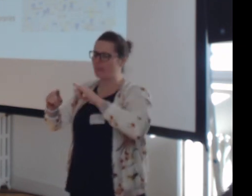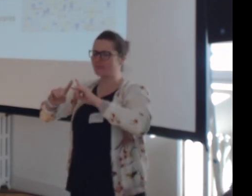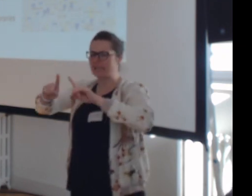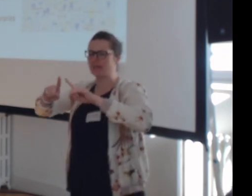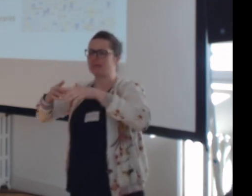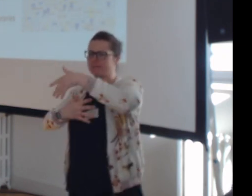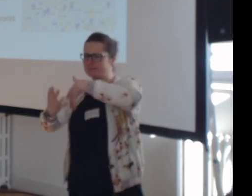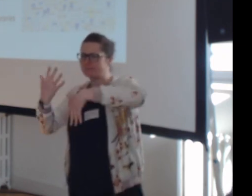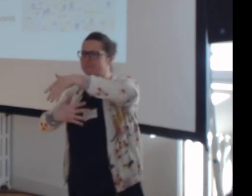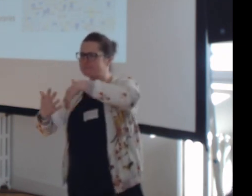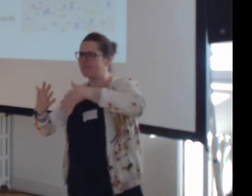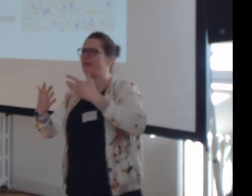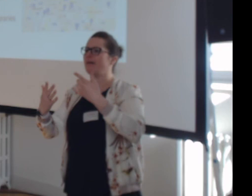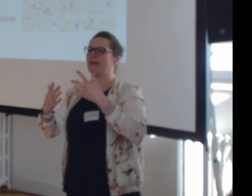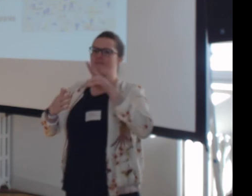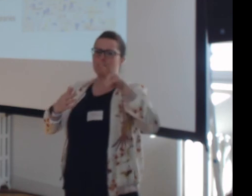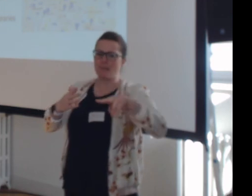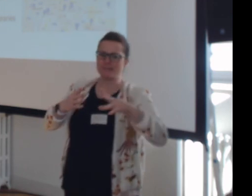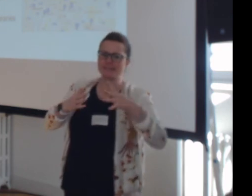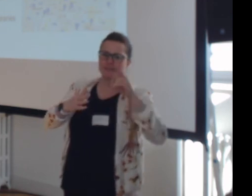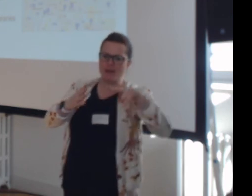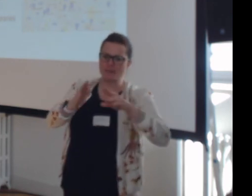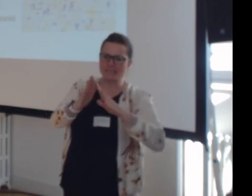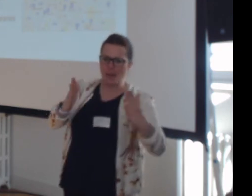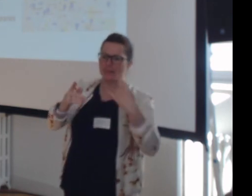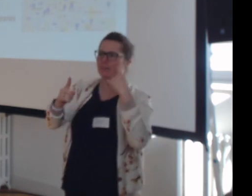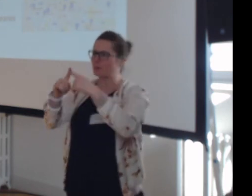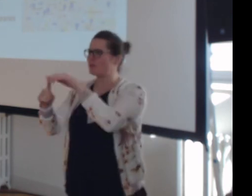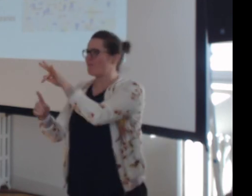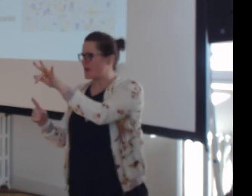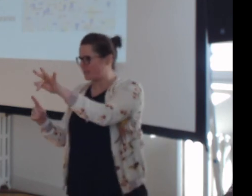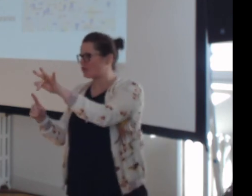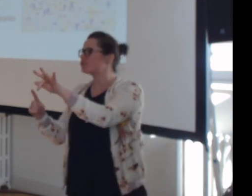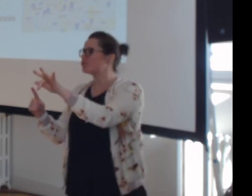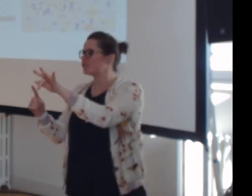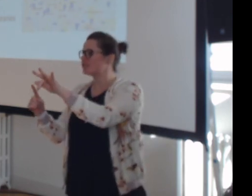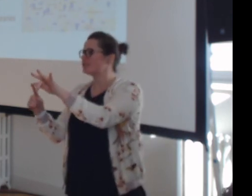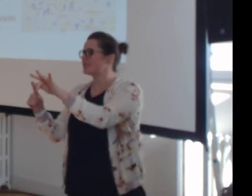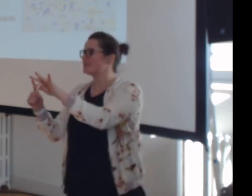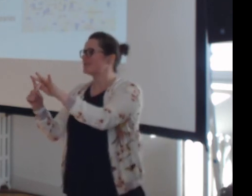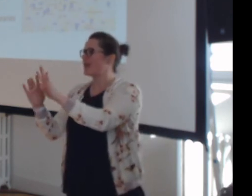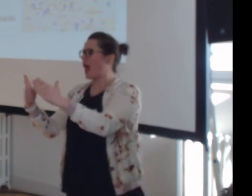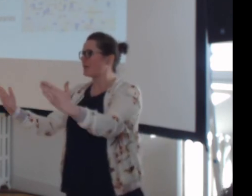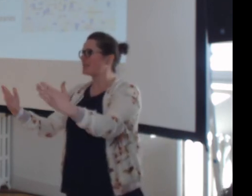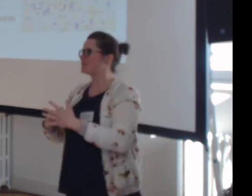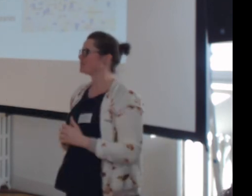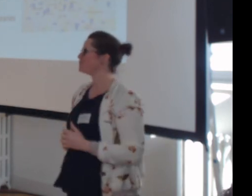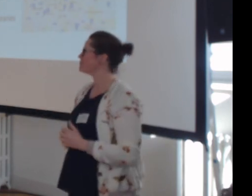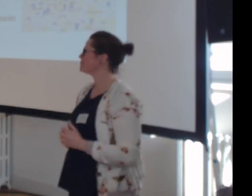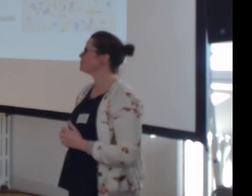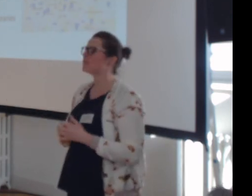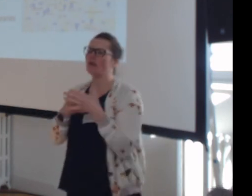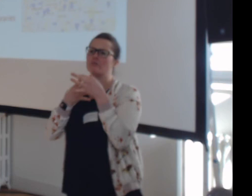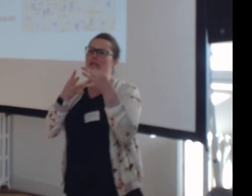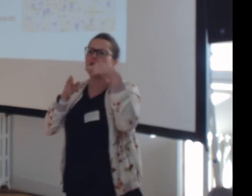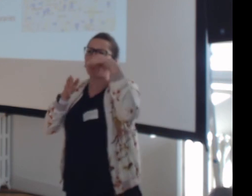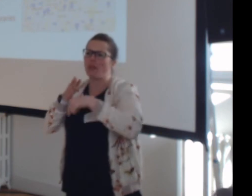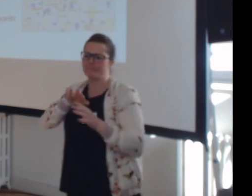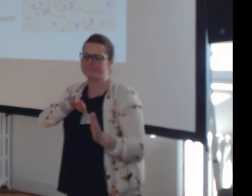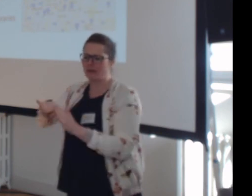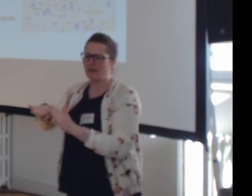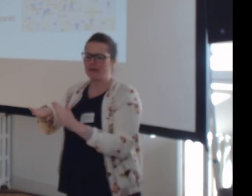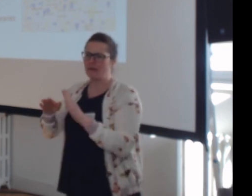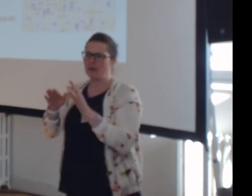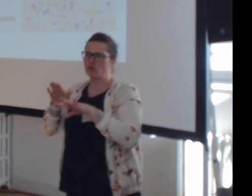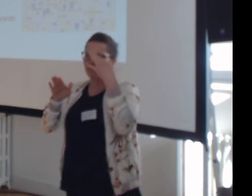you have libraries, the Flemish libraries and the French libraries. I won't go deeper into detail, this would lead me